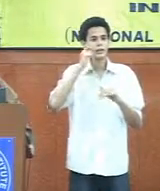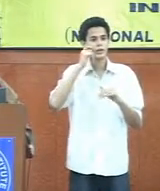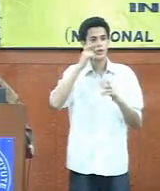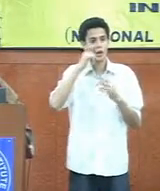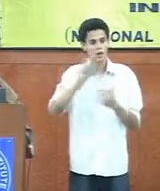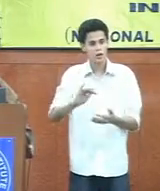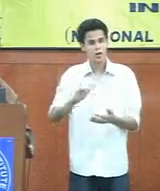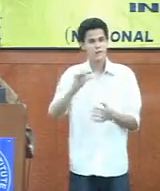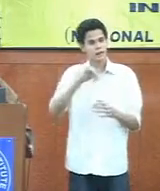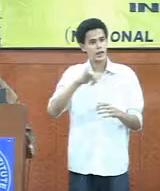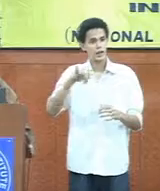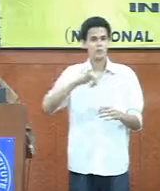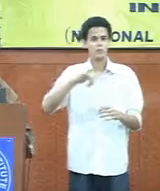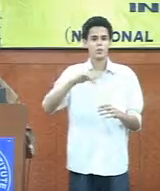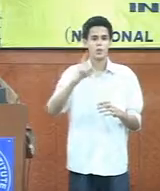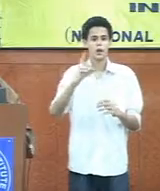the daughter,